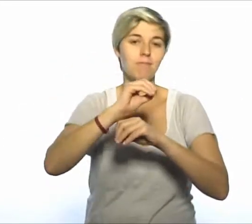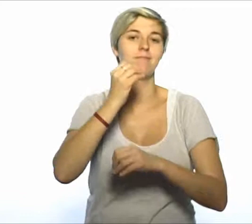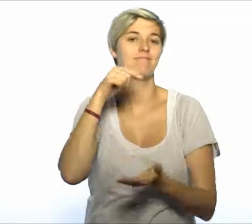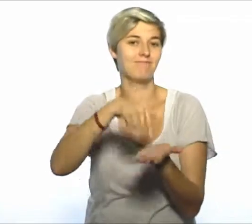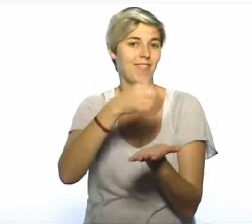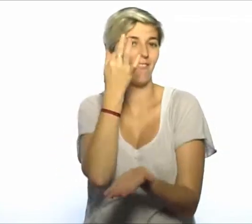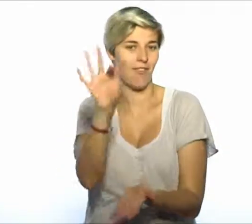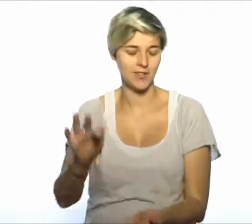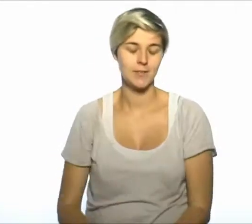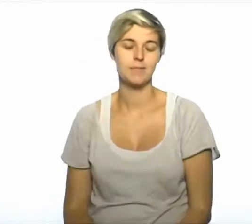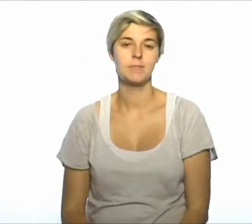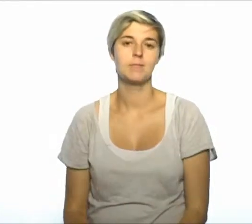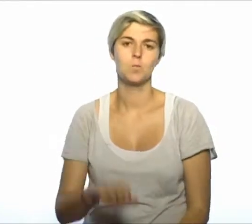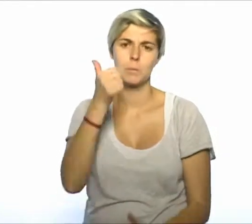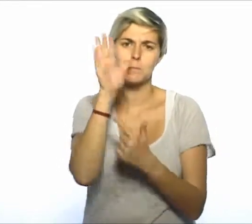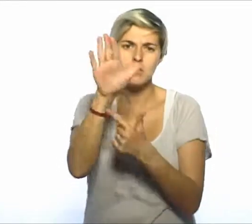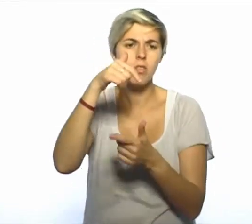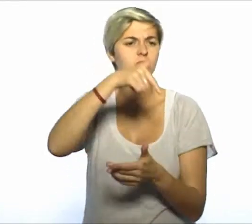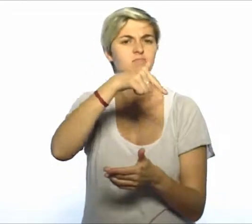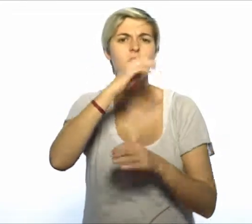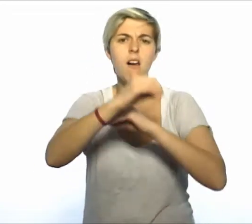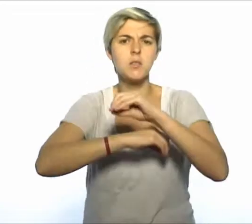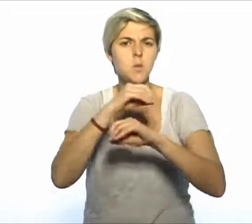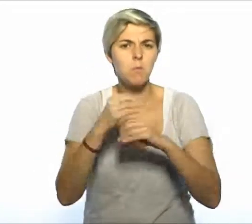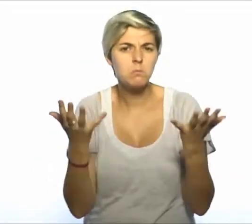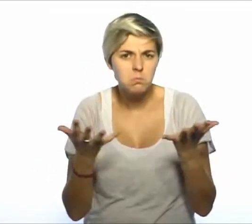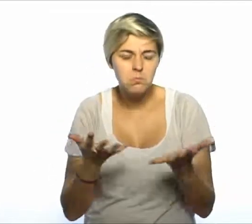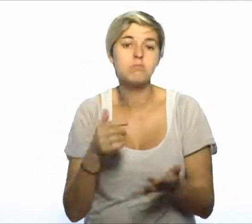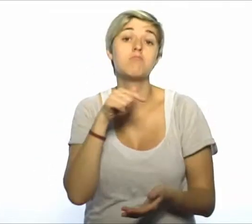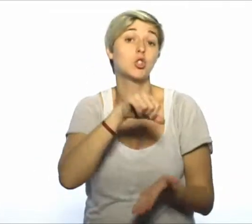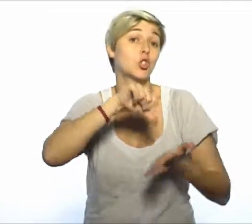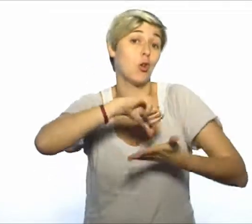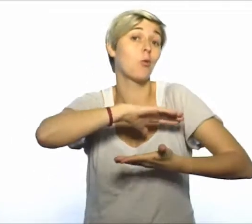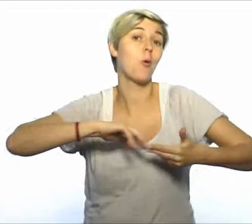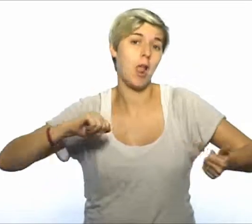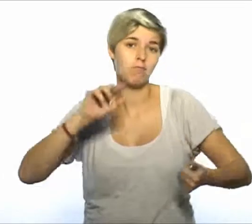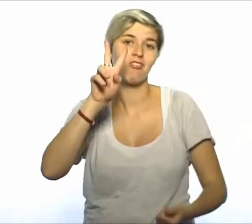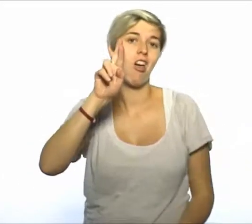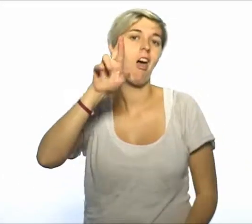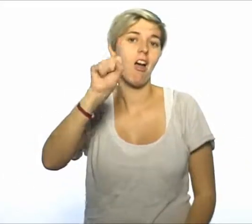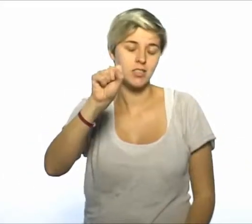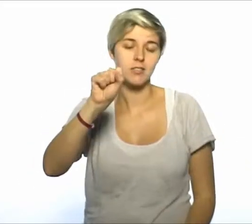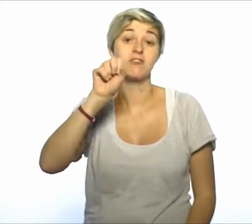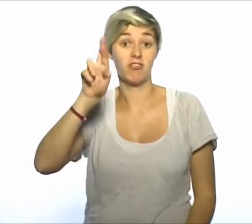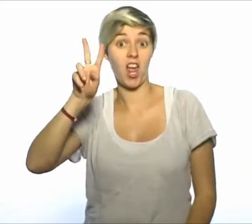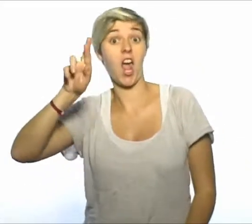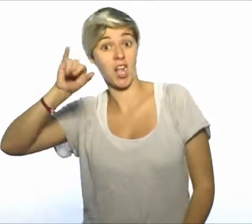relay center called Elysion in France. First, I would like to present Elysion. It